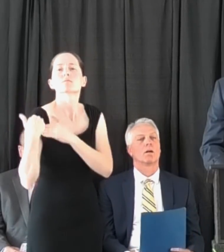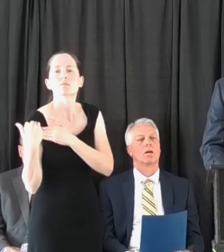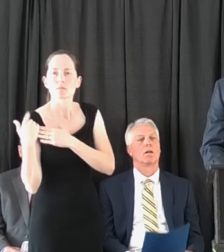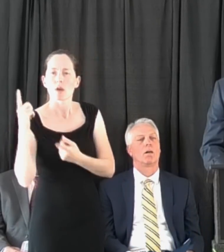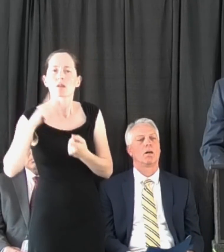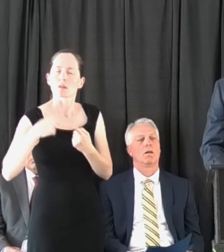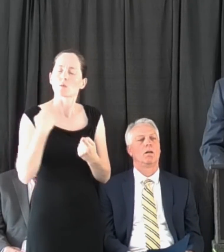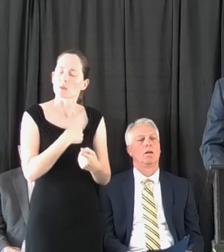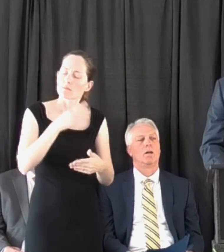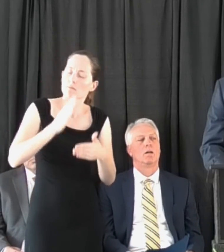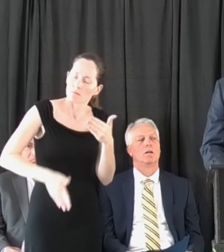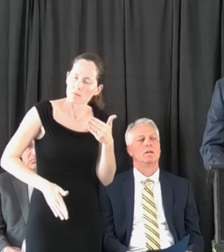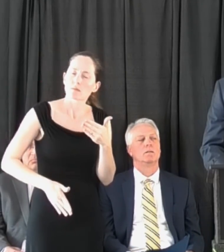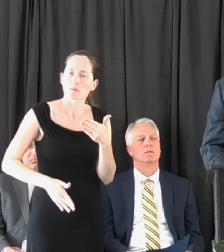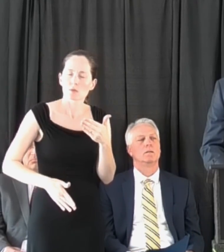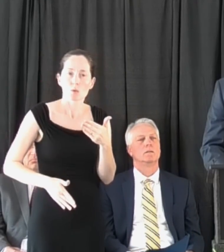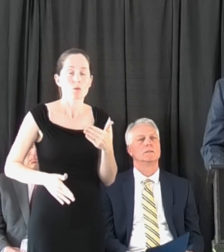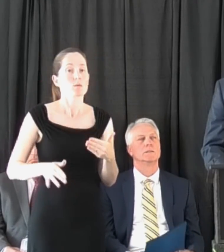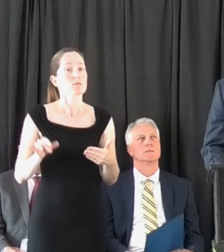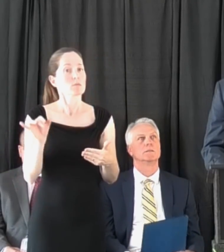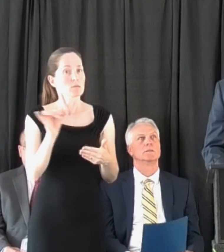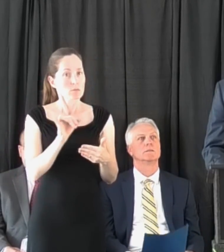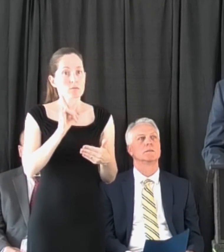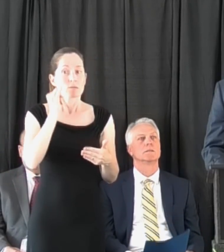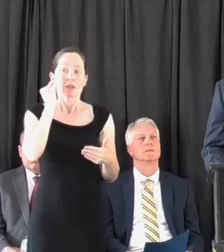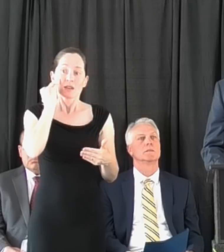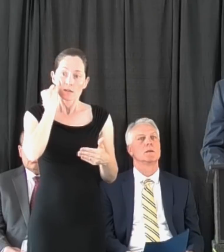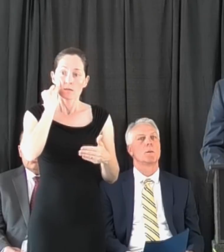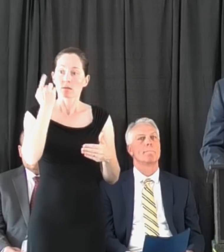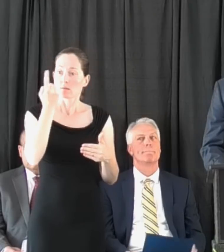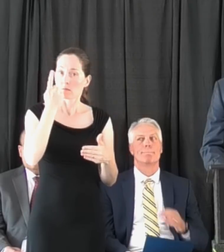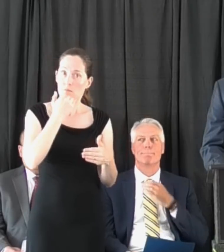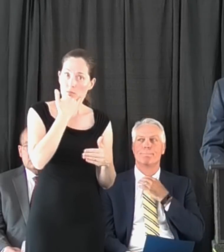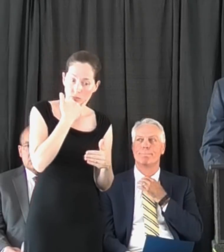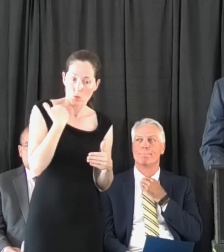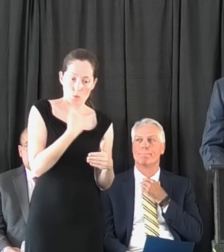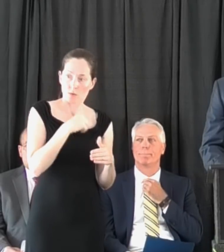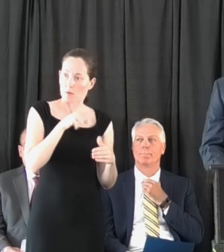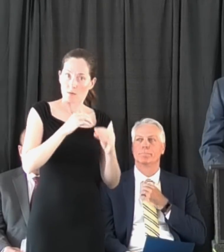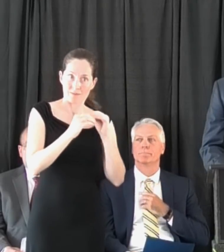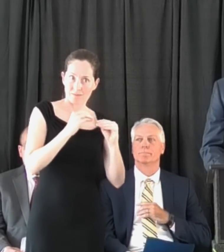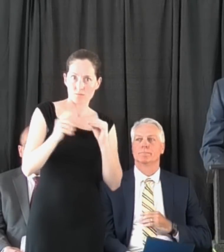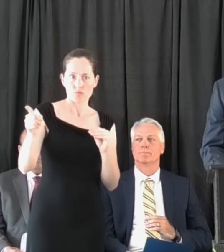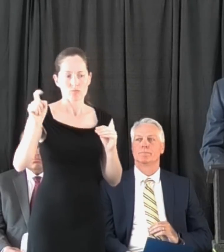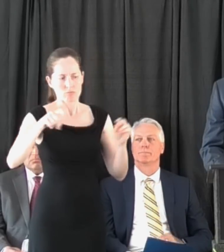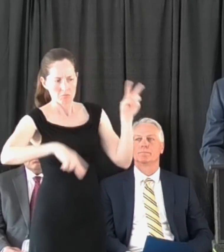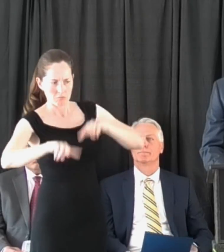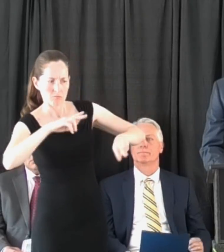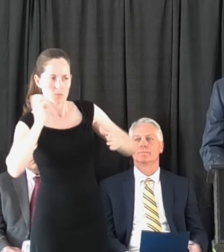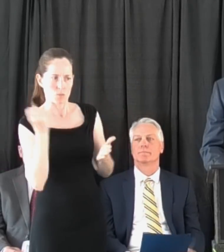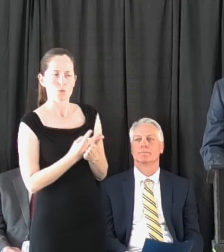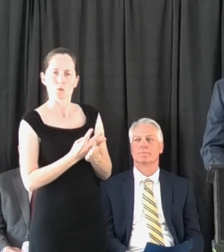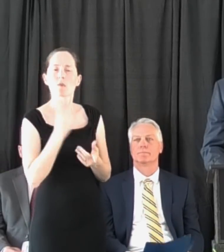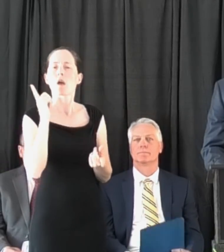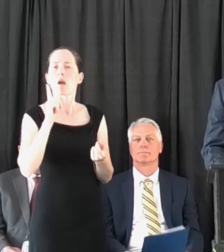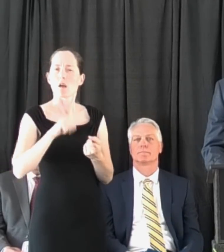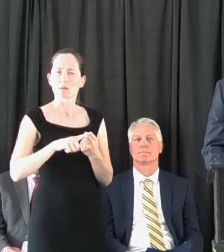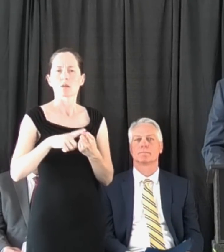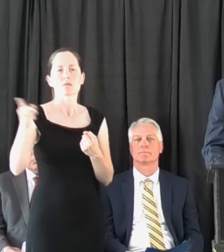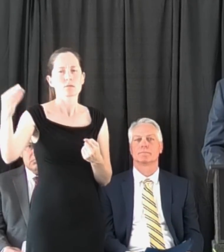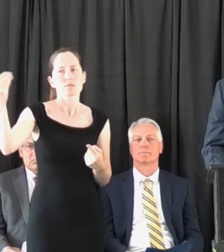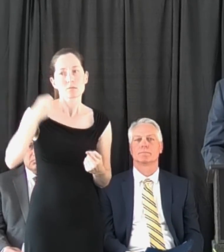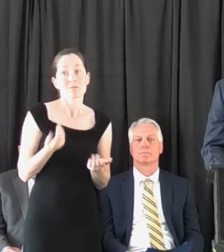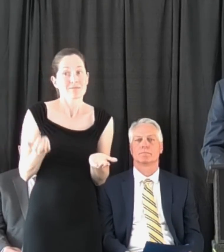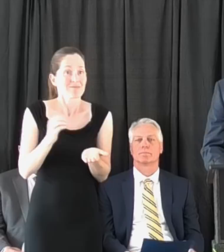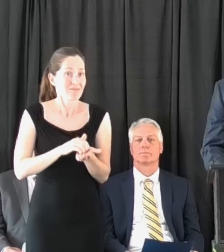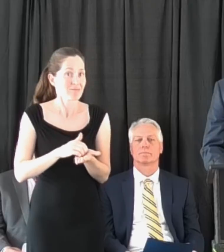must meet before it's turned back over to the county, ensuring the courthouse's longevity. I really want to commend Howard County for its